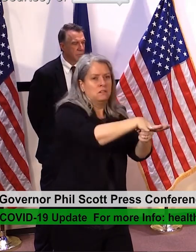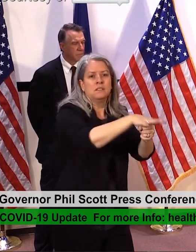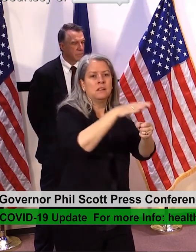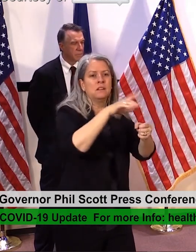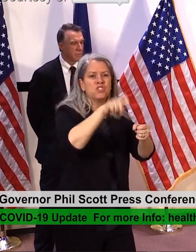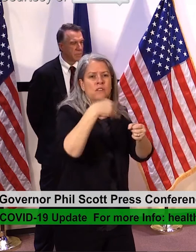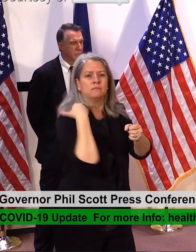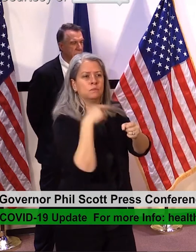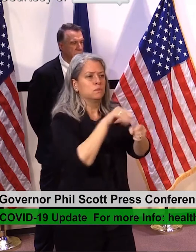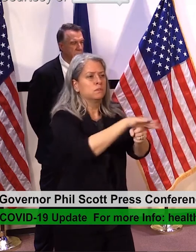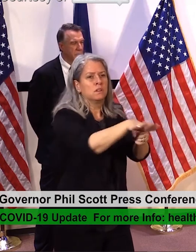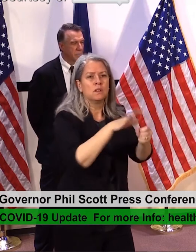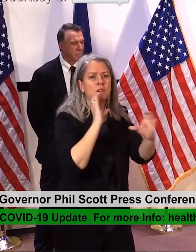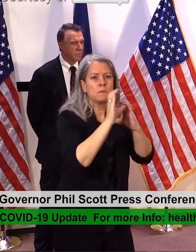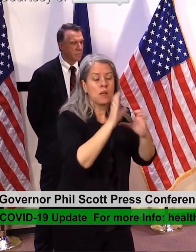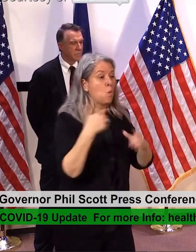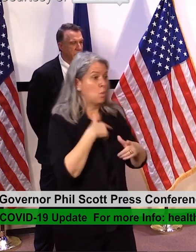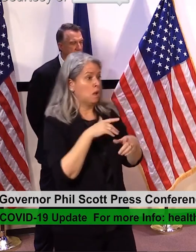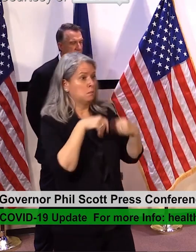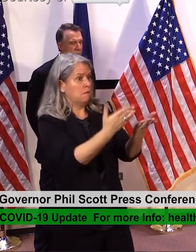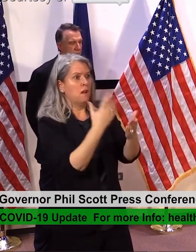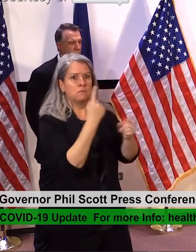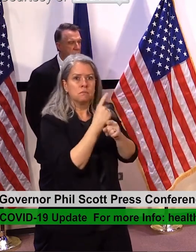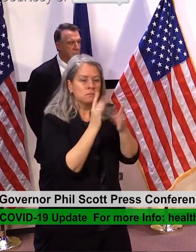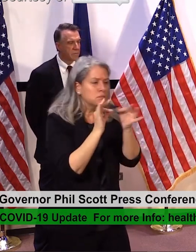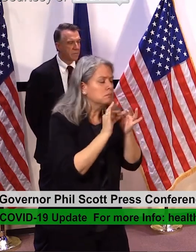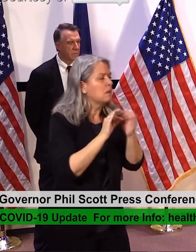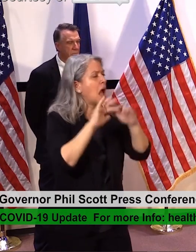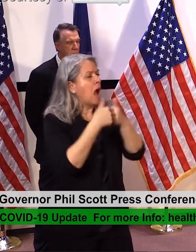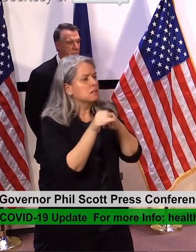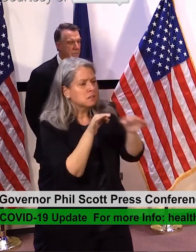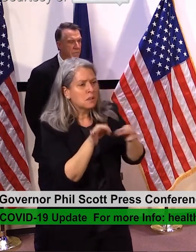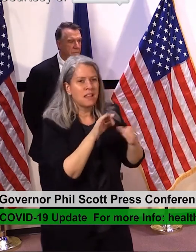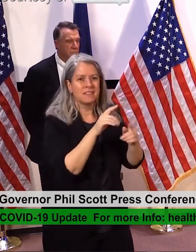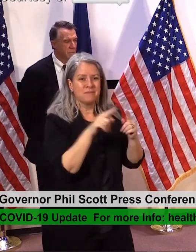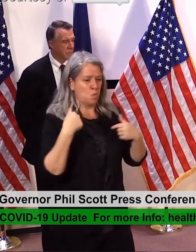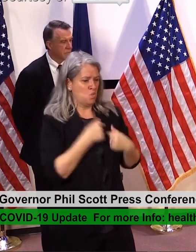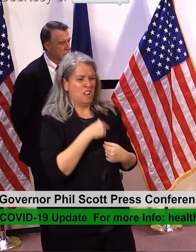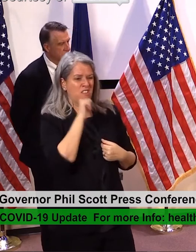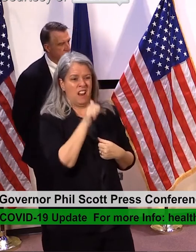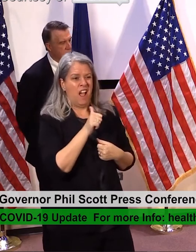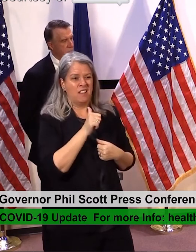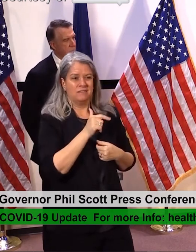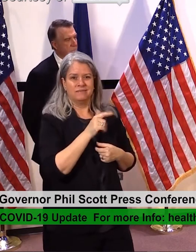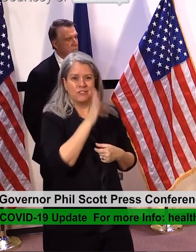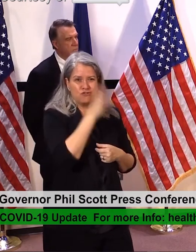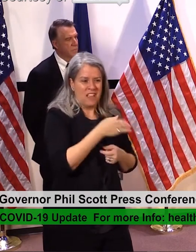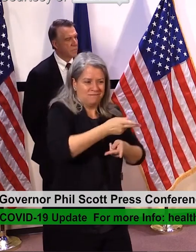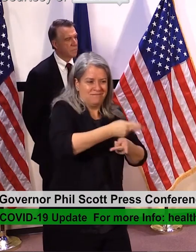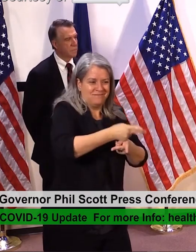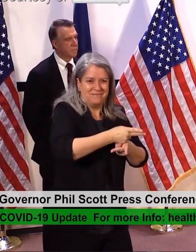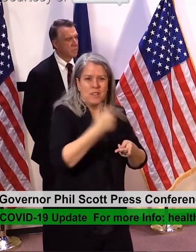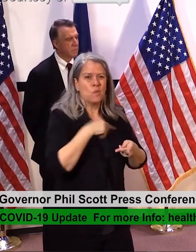the facility so that they can provide the appropriate messaging, since we're not the caregivers for every individual who